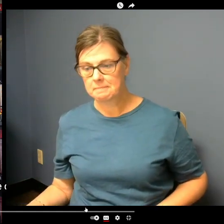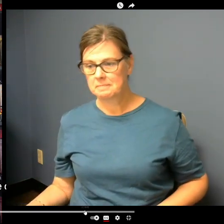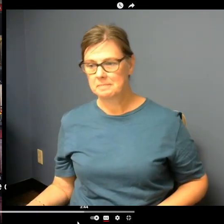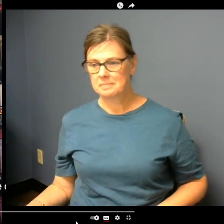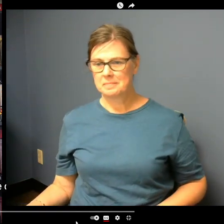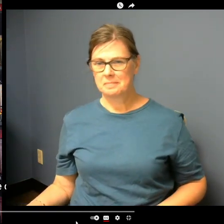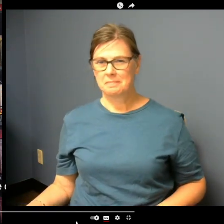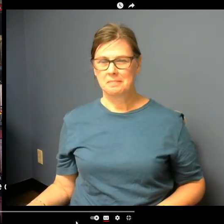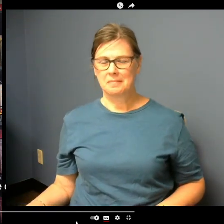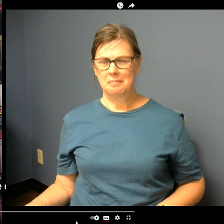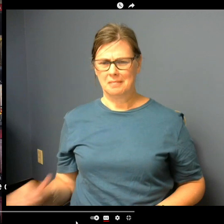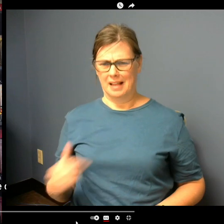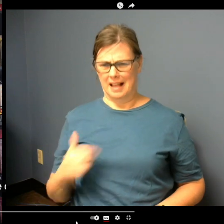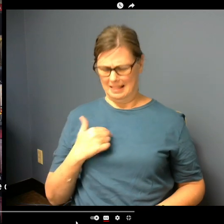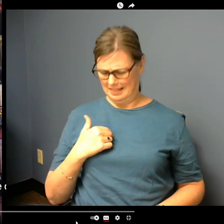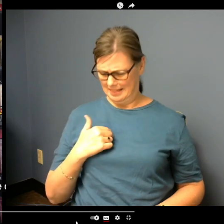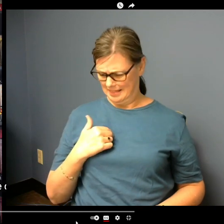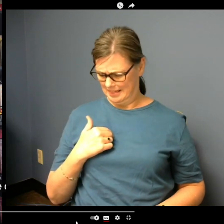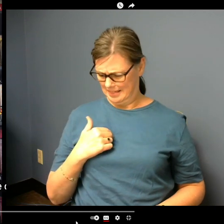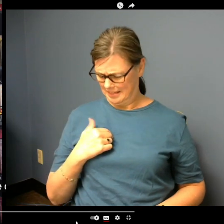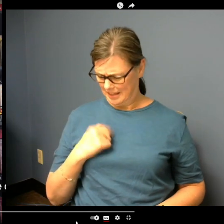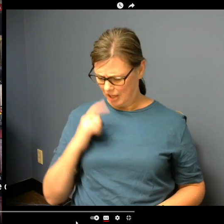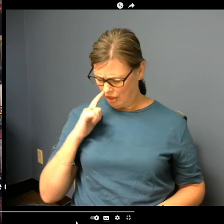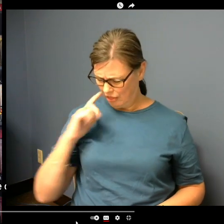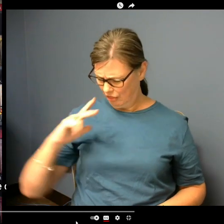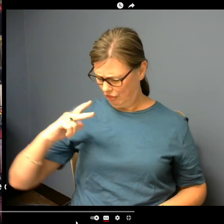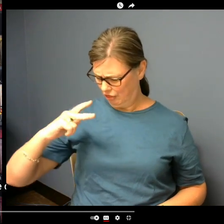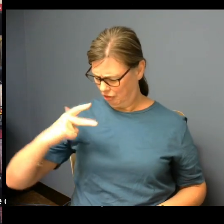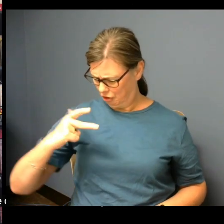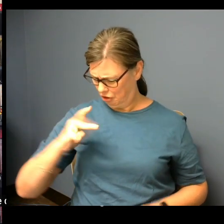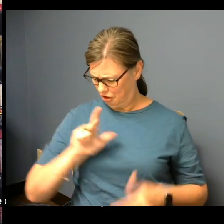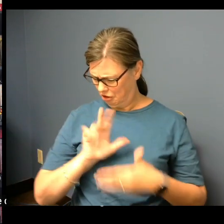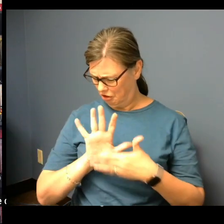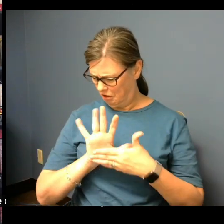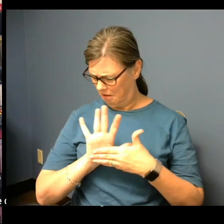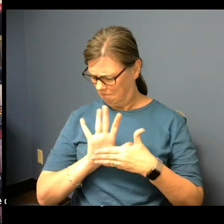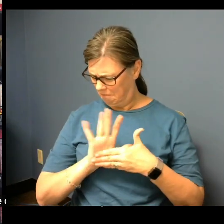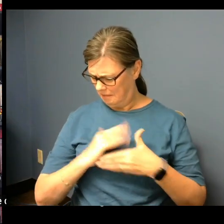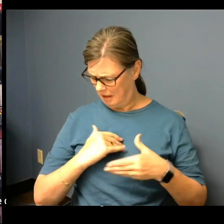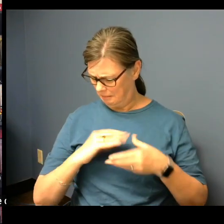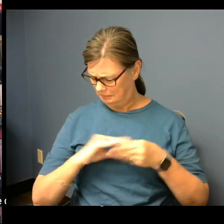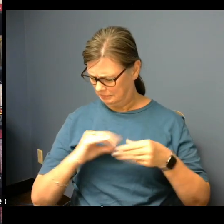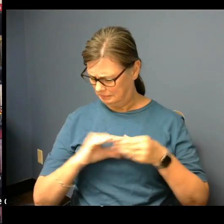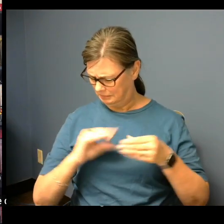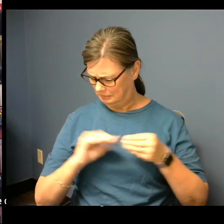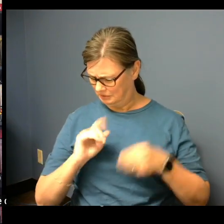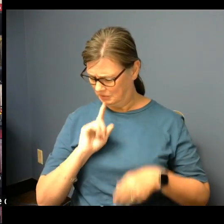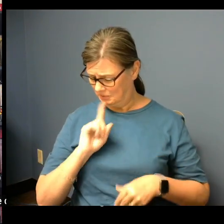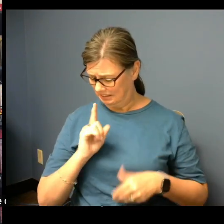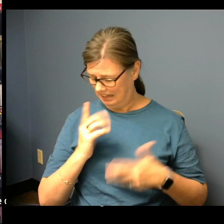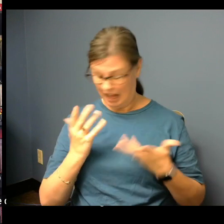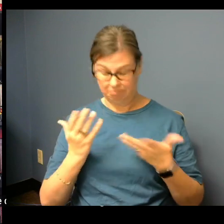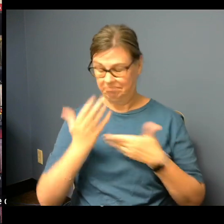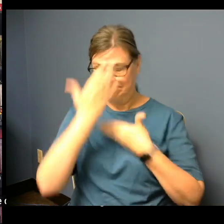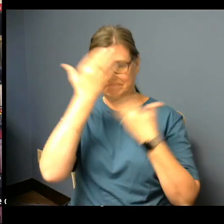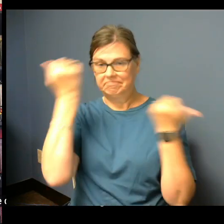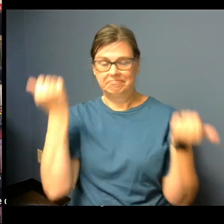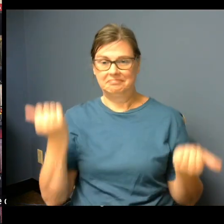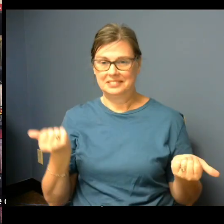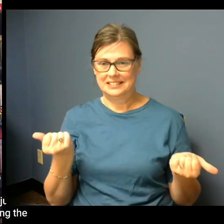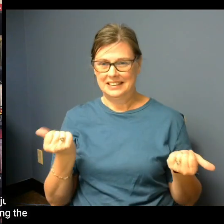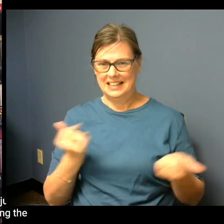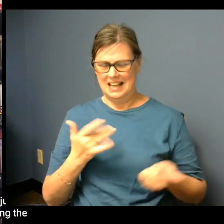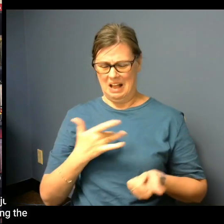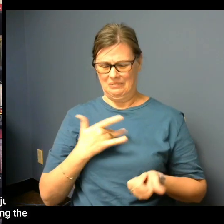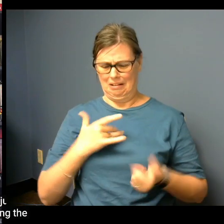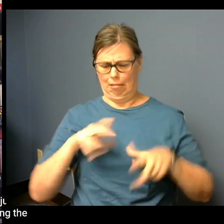I think maybe this is the third one of these that I've done. I'm kind of losing track. And yeah, still not